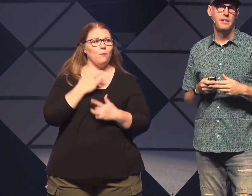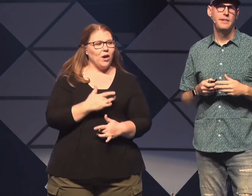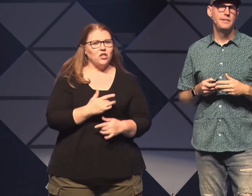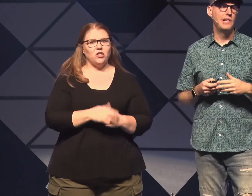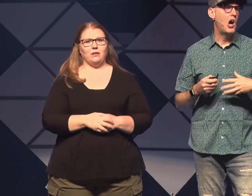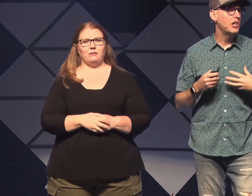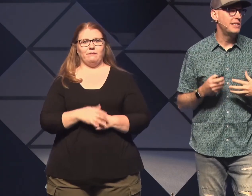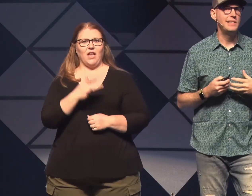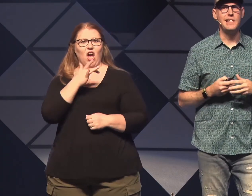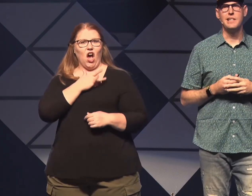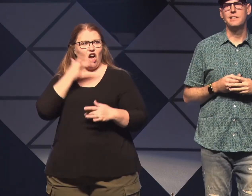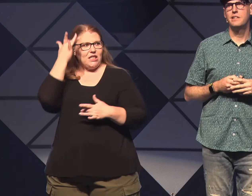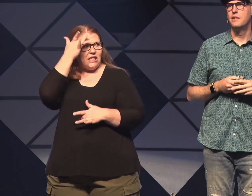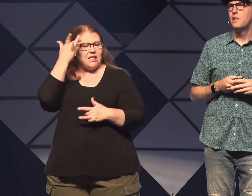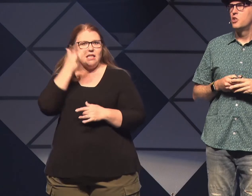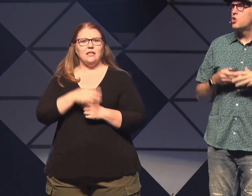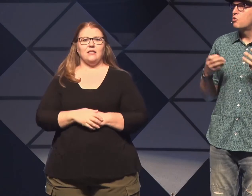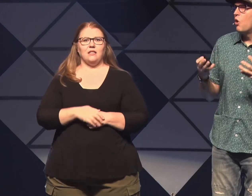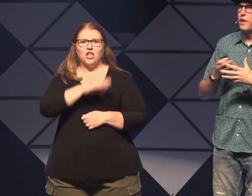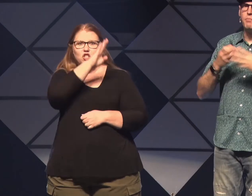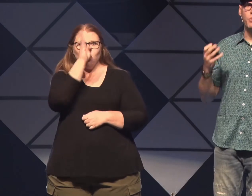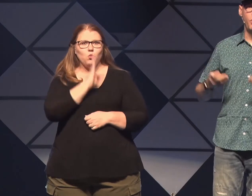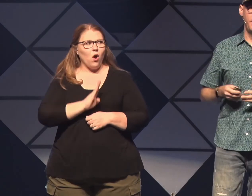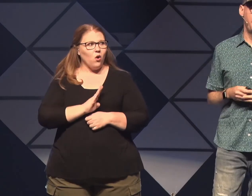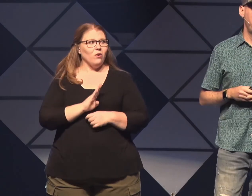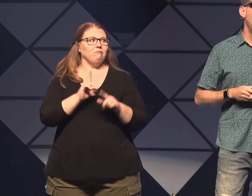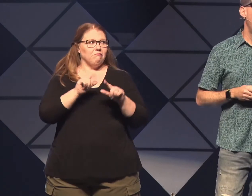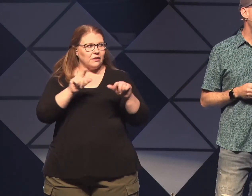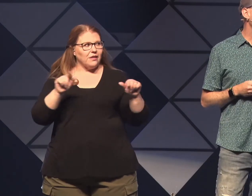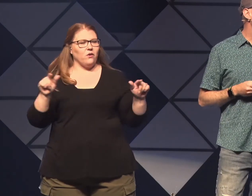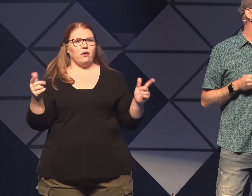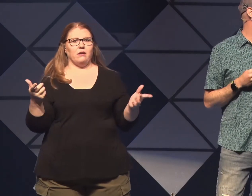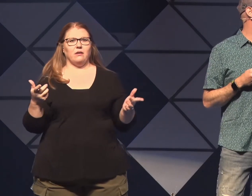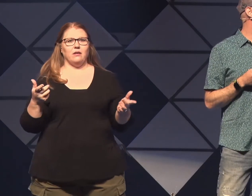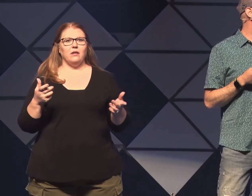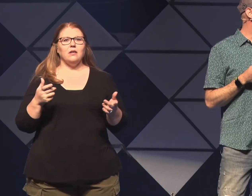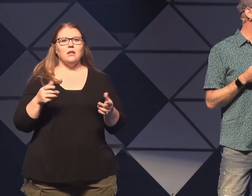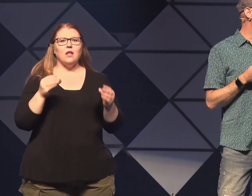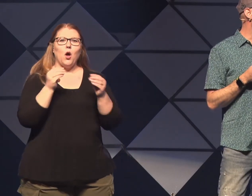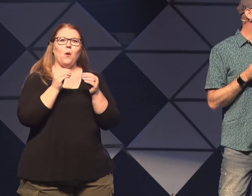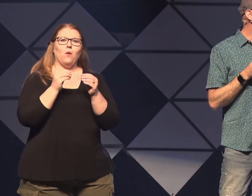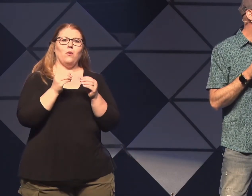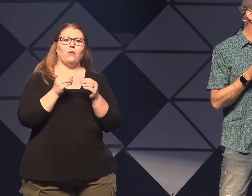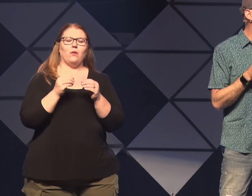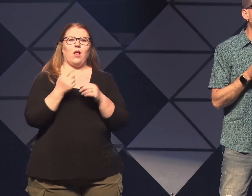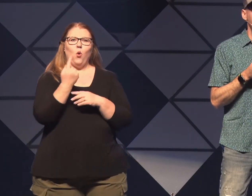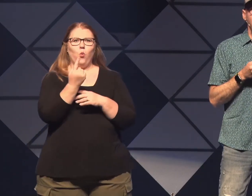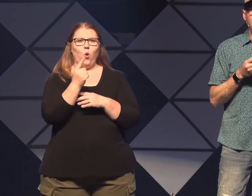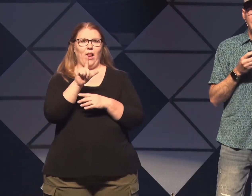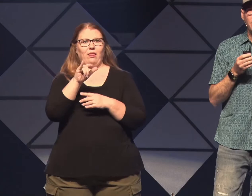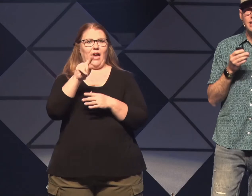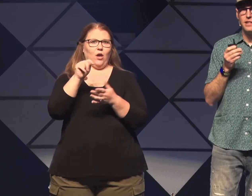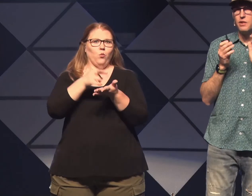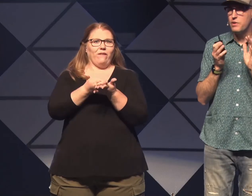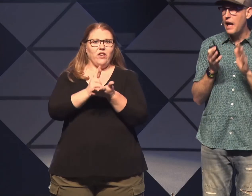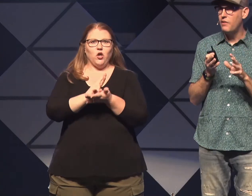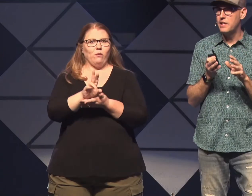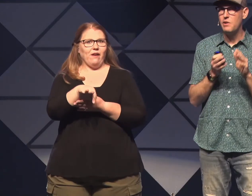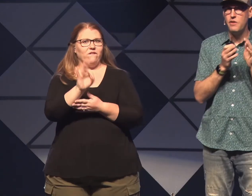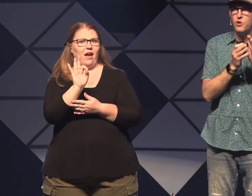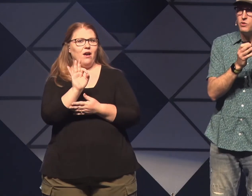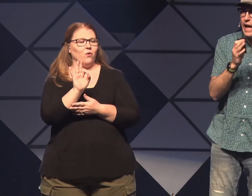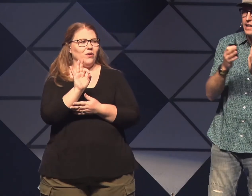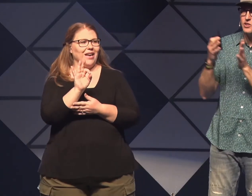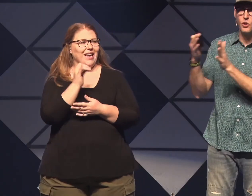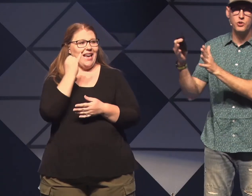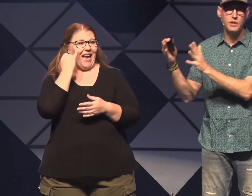depression, to heart disease, to stroke, and more. One literature review, right, even found that here's the reality.